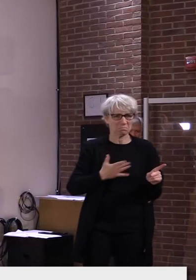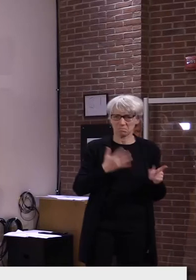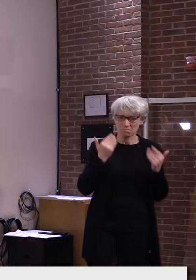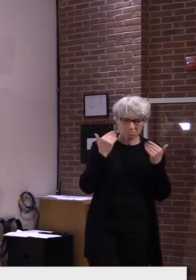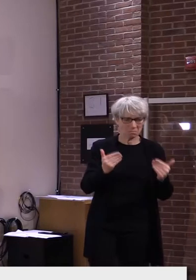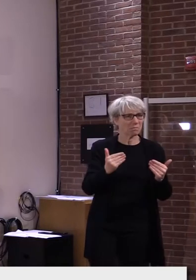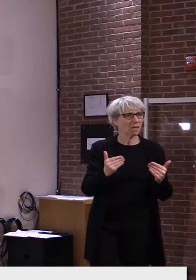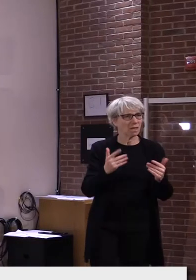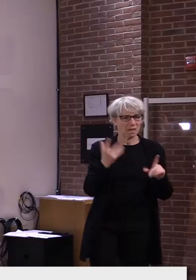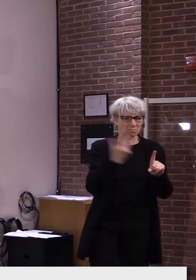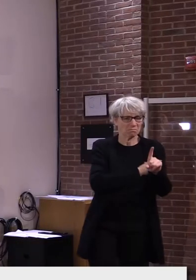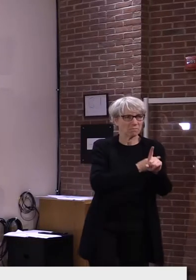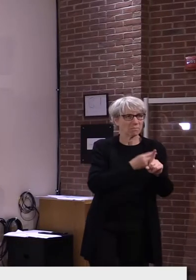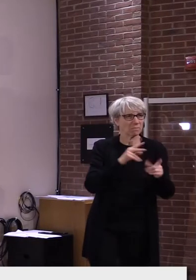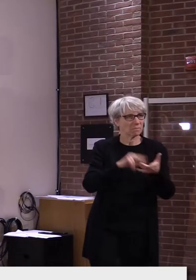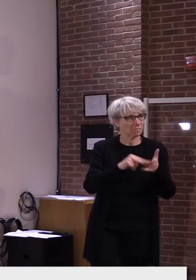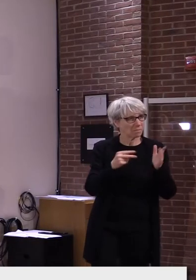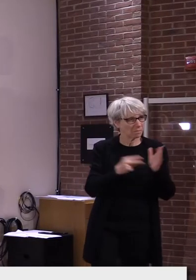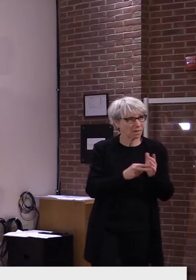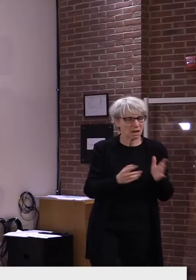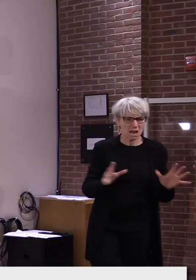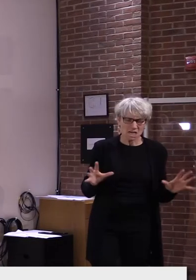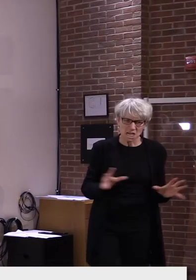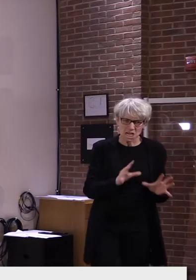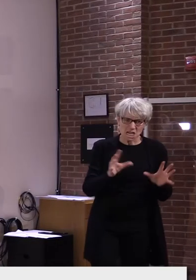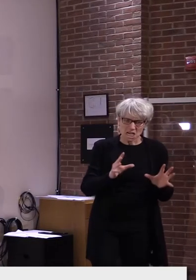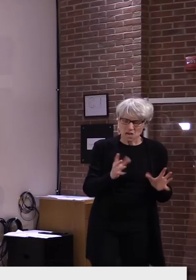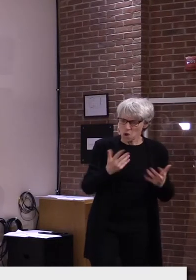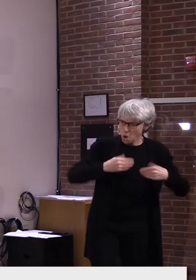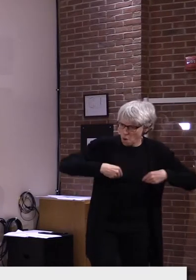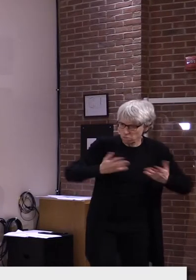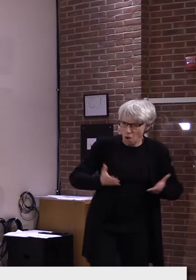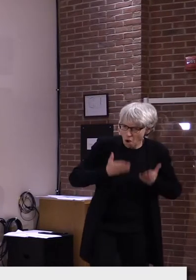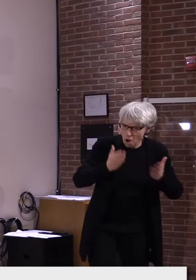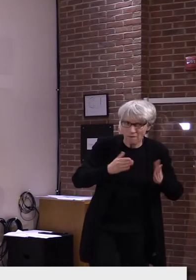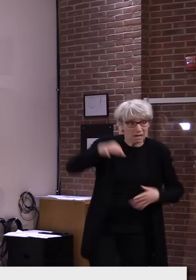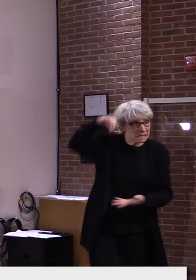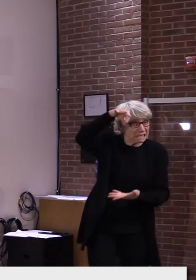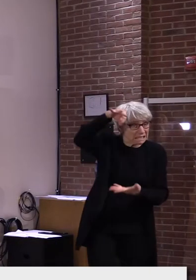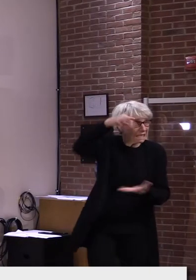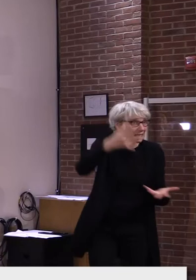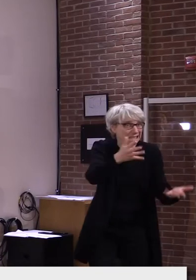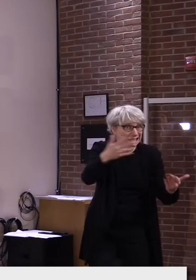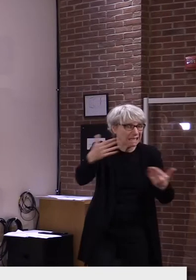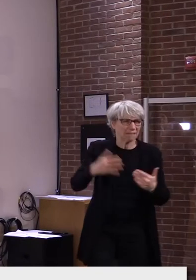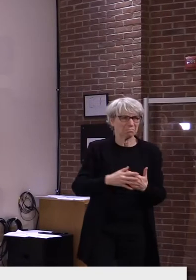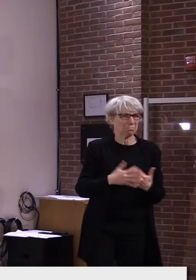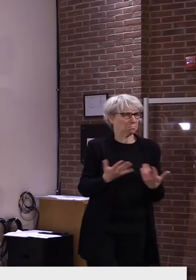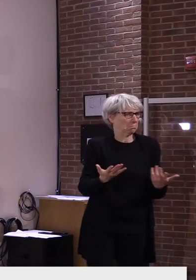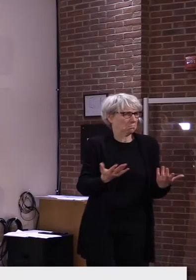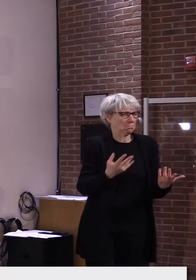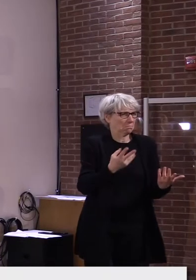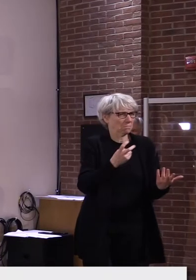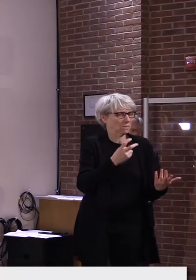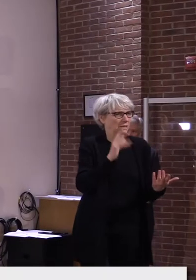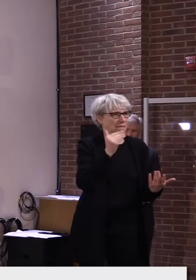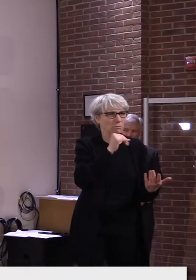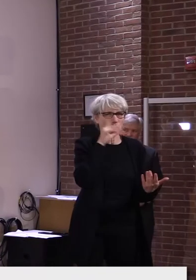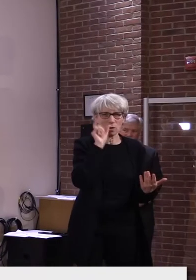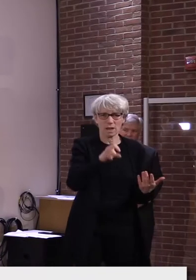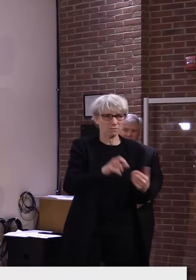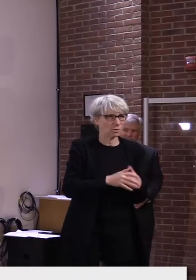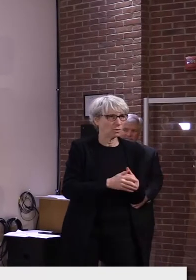to get even more incentive-driven, if you will, because we're already exceeding the performance of